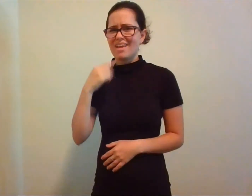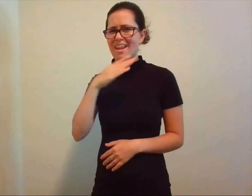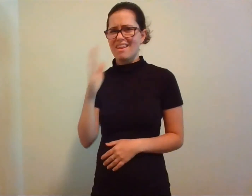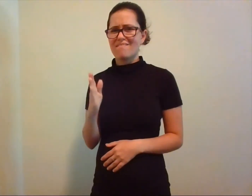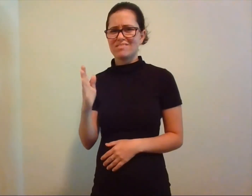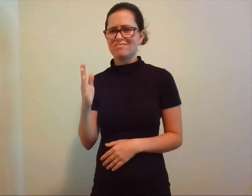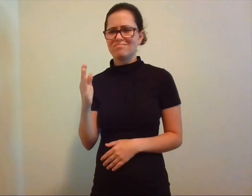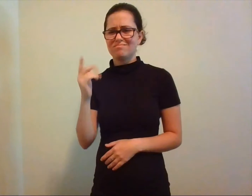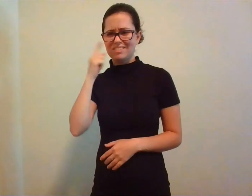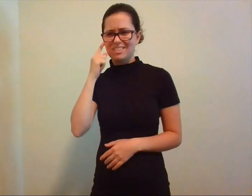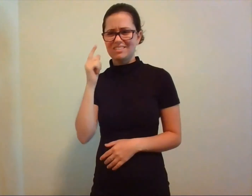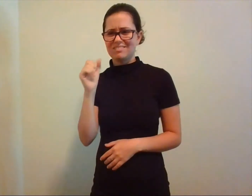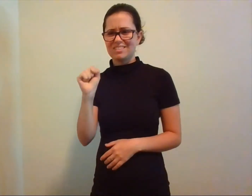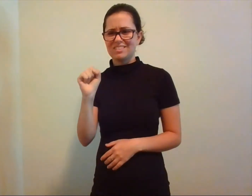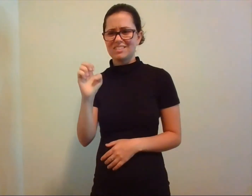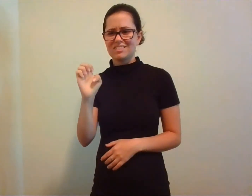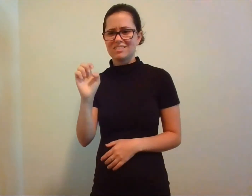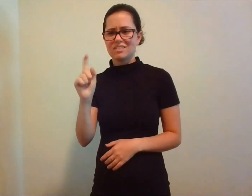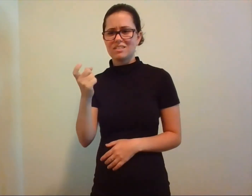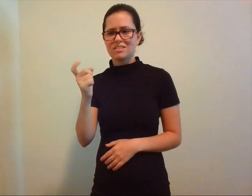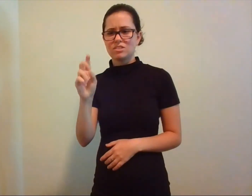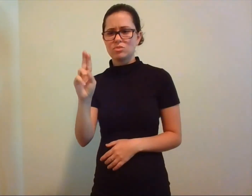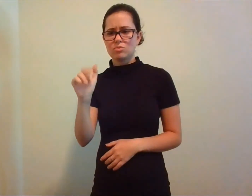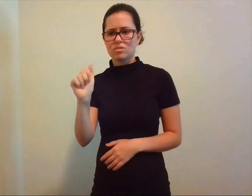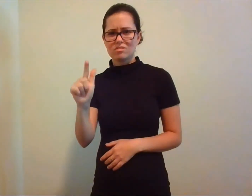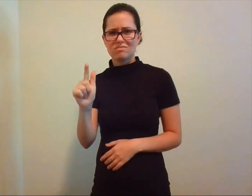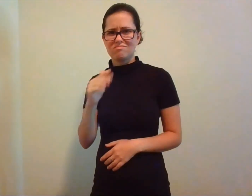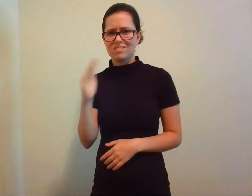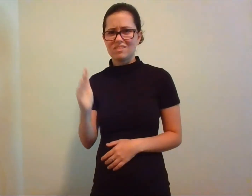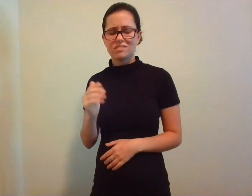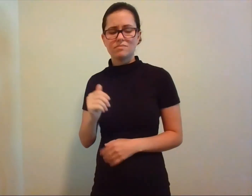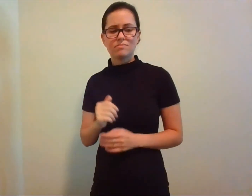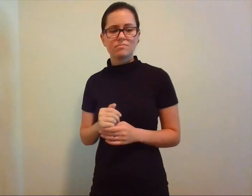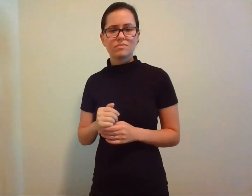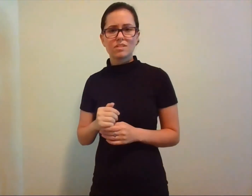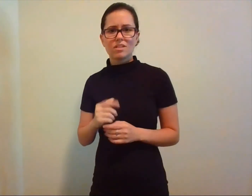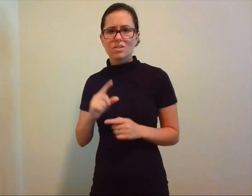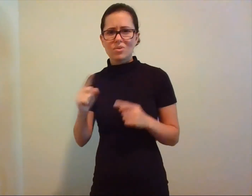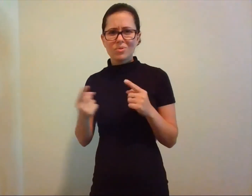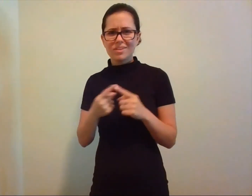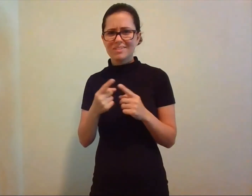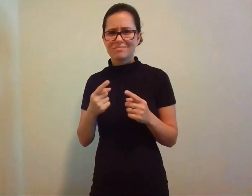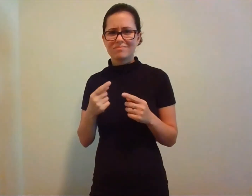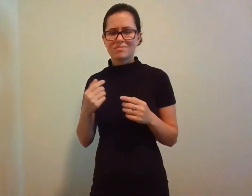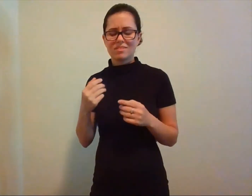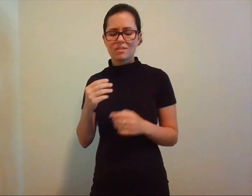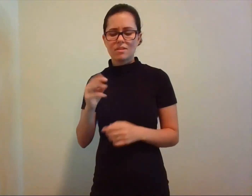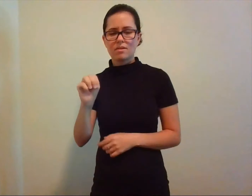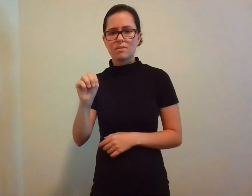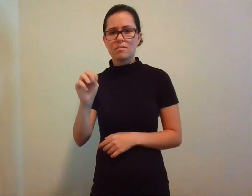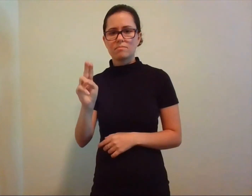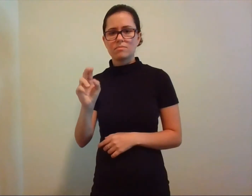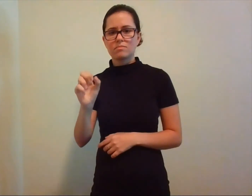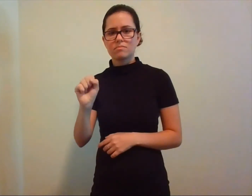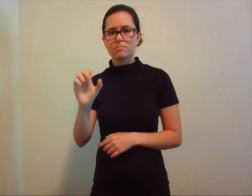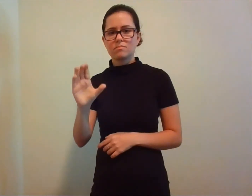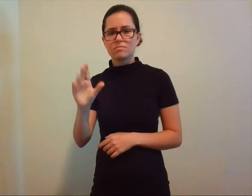a technically non-intimate way. They're rubbing your muscles for a clinical way, for in like a